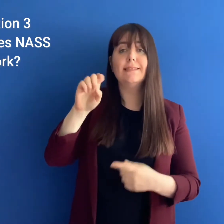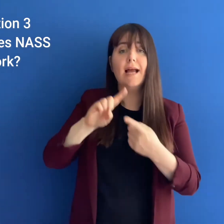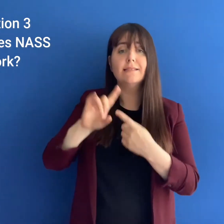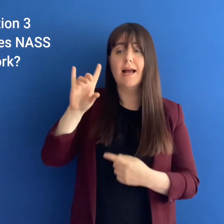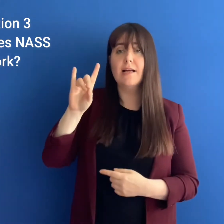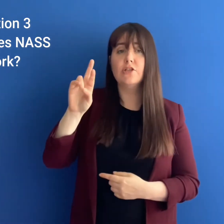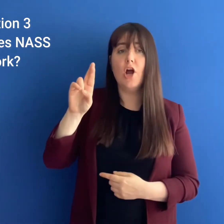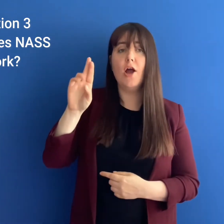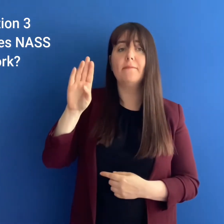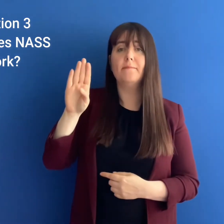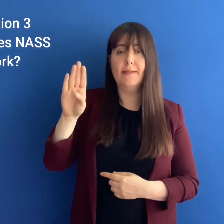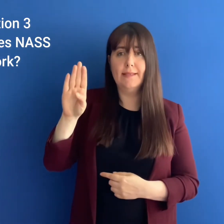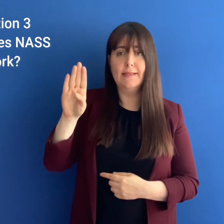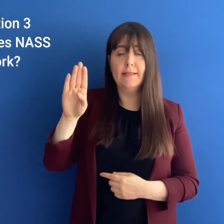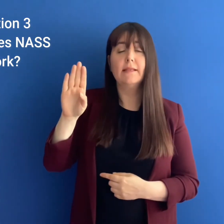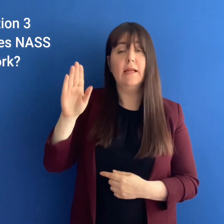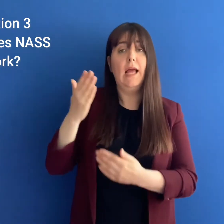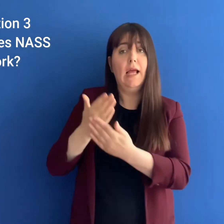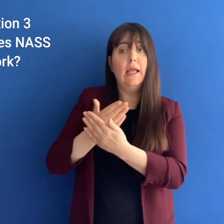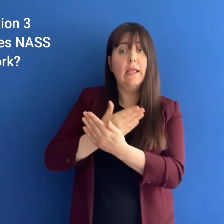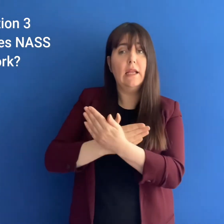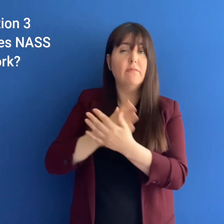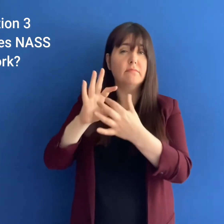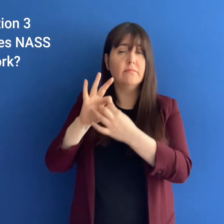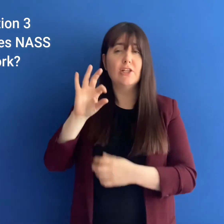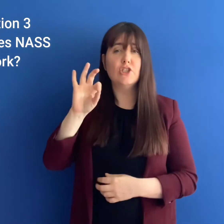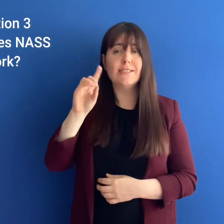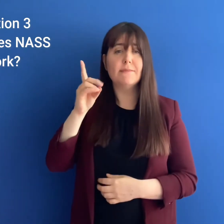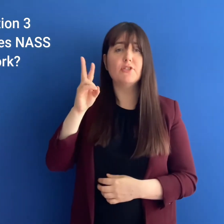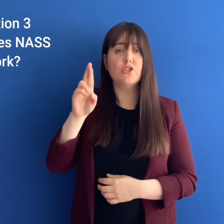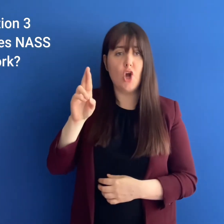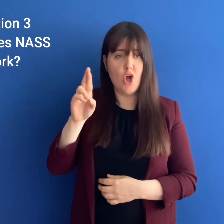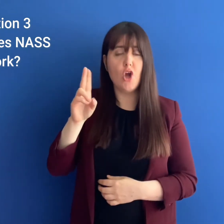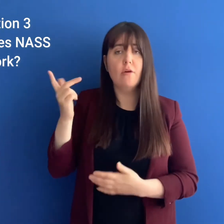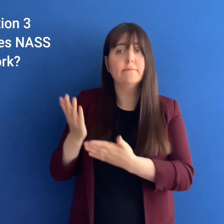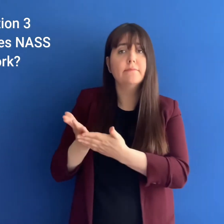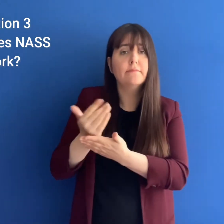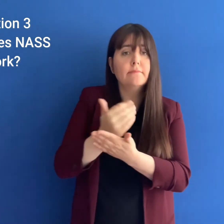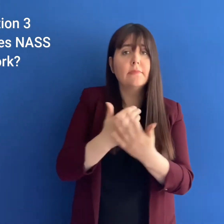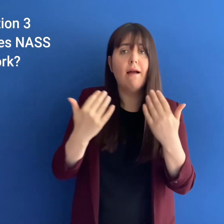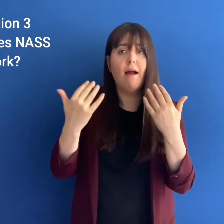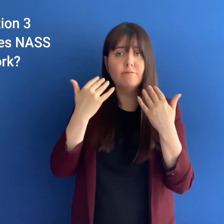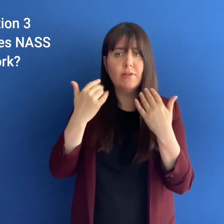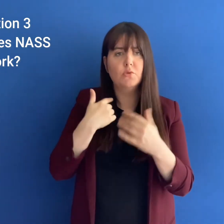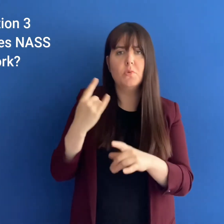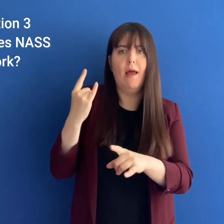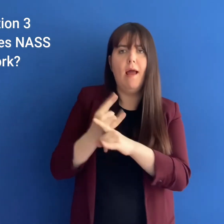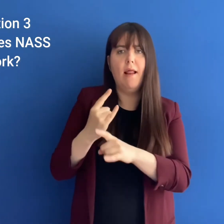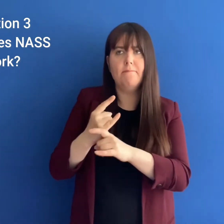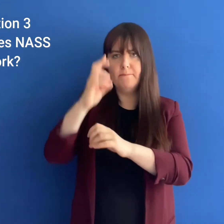The HSE and the HRB legally collect this information to help